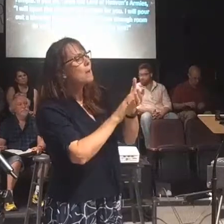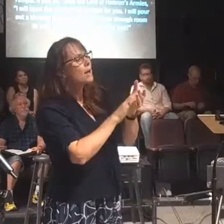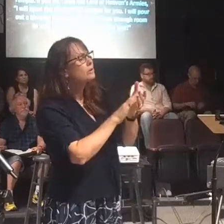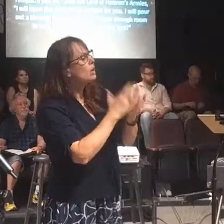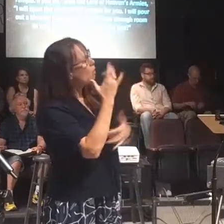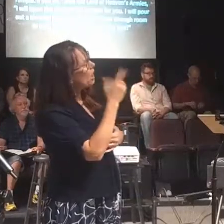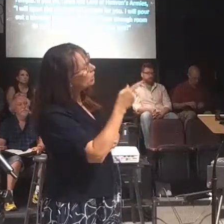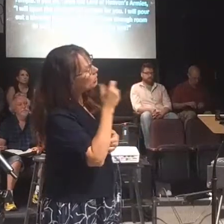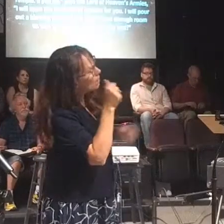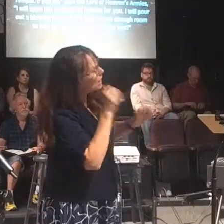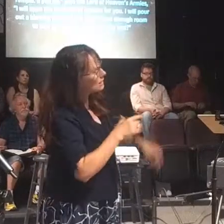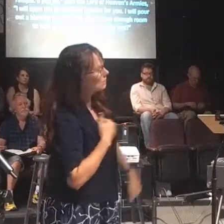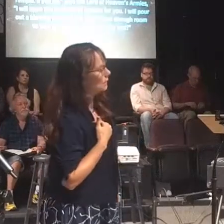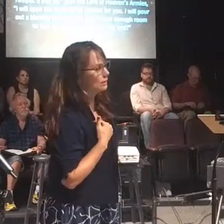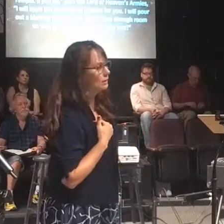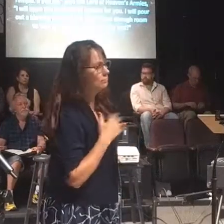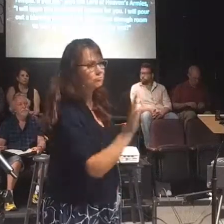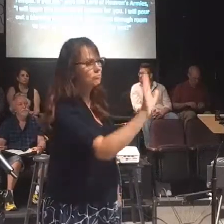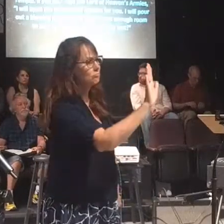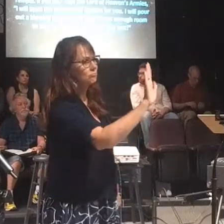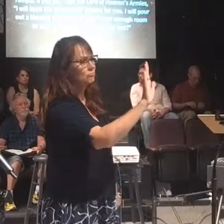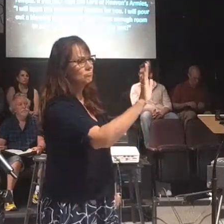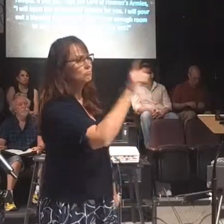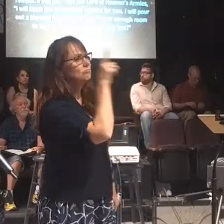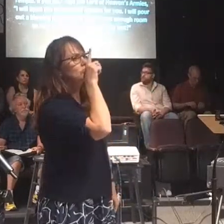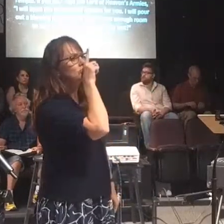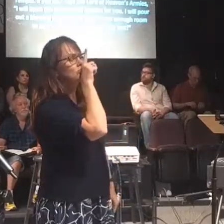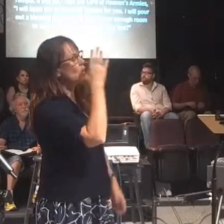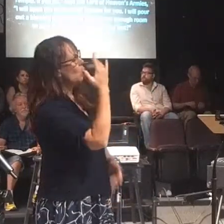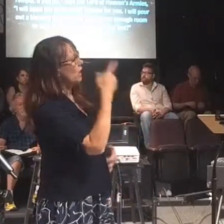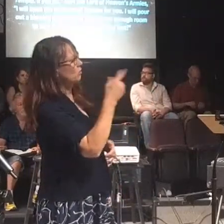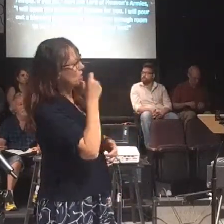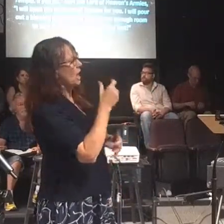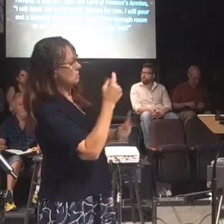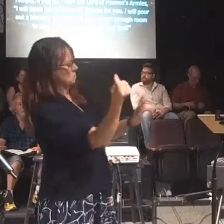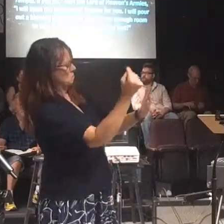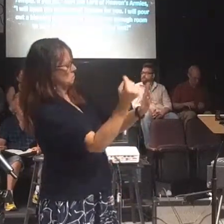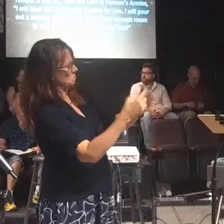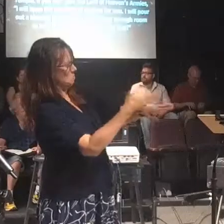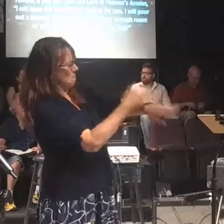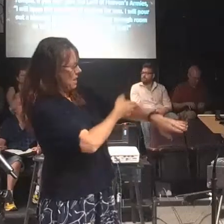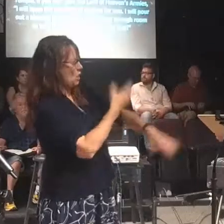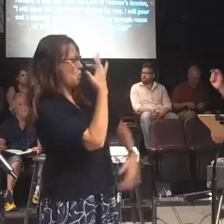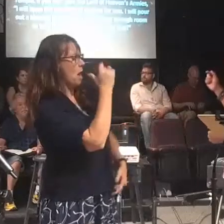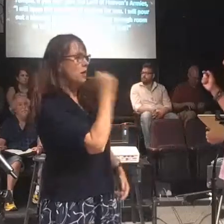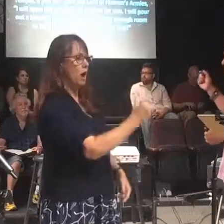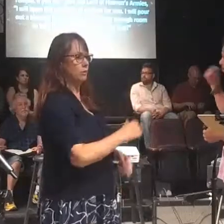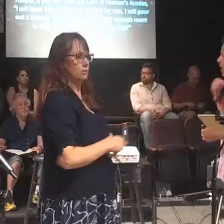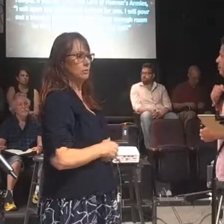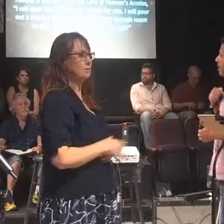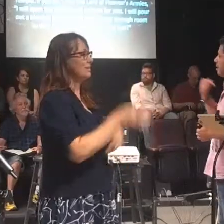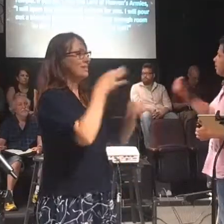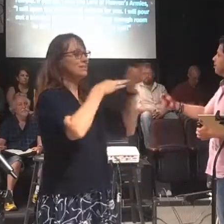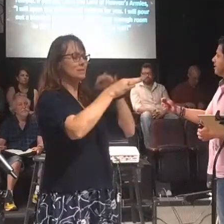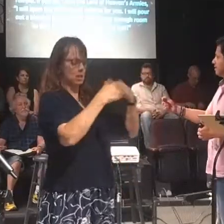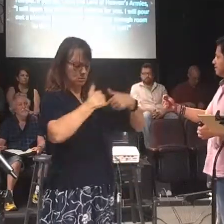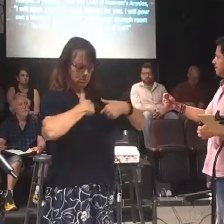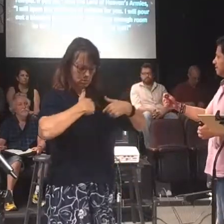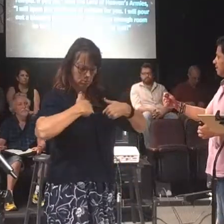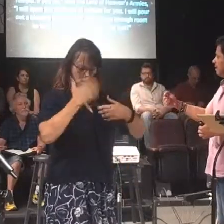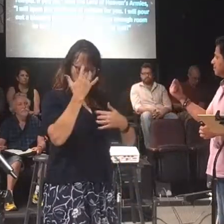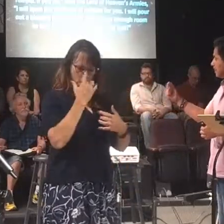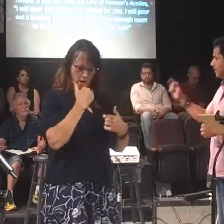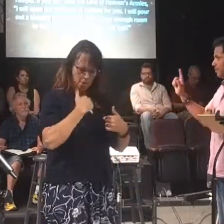Don't ask that. Why aren't you doing X, Y, and Z better? What you need to ask is, "Why am I not all